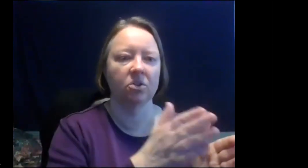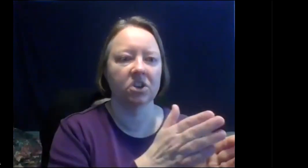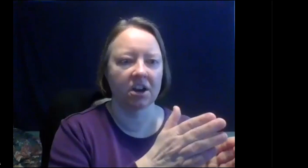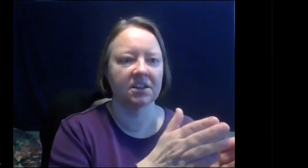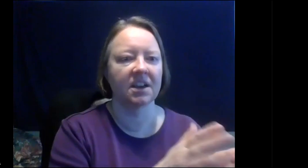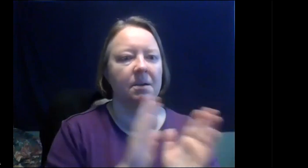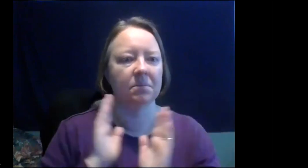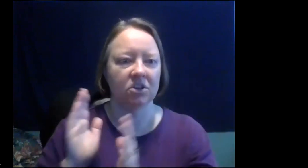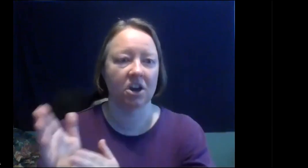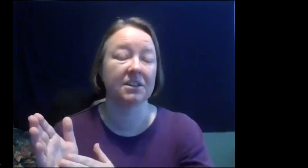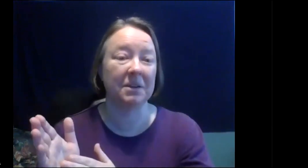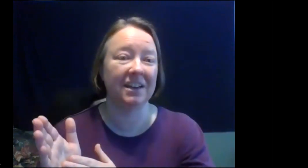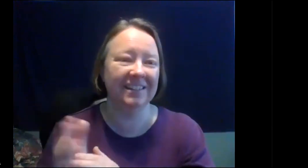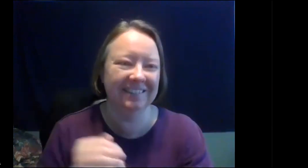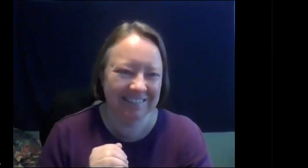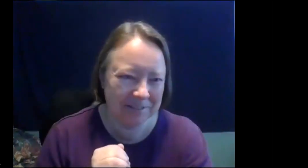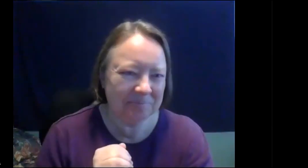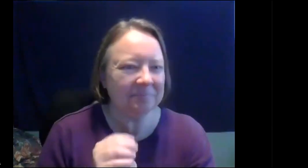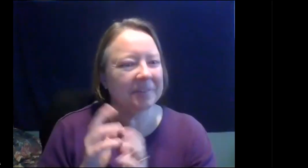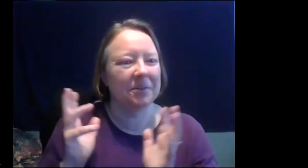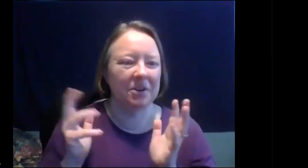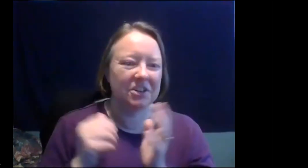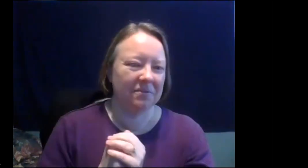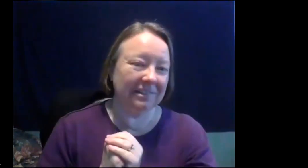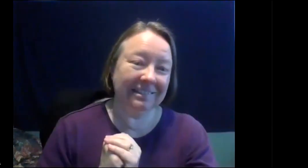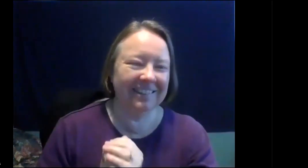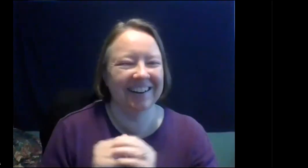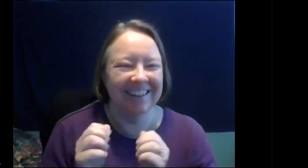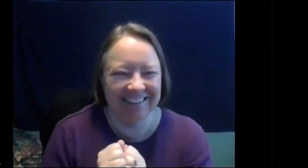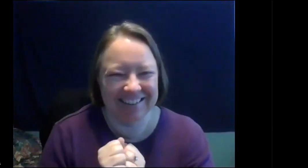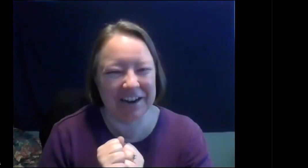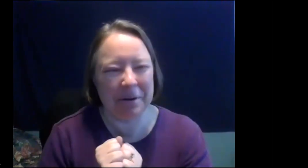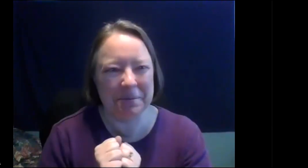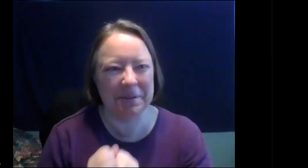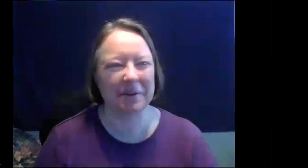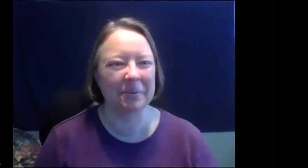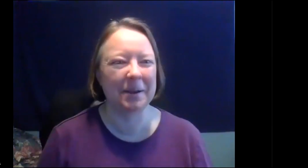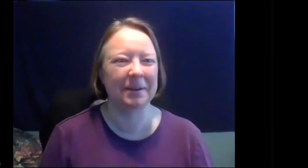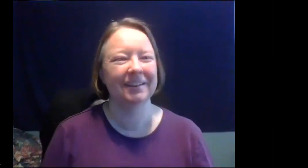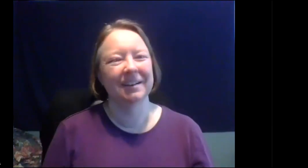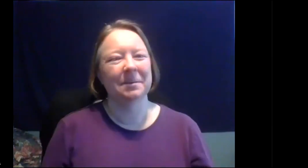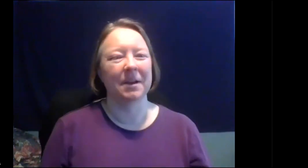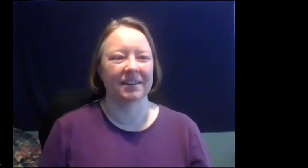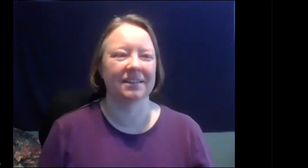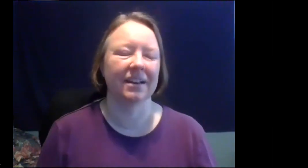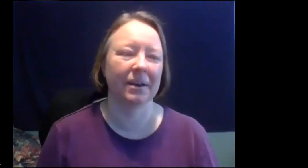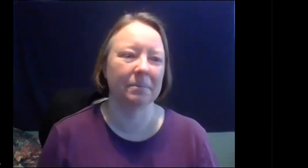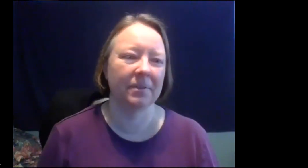don't talk to them, talk to me," which kind of rubs me the wrong way a bit. But